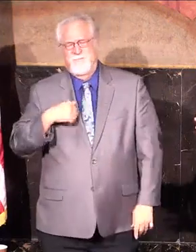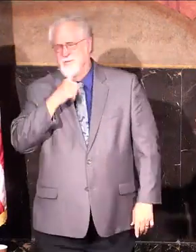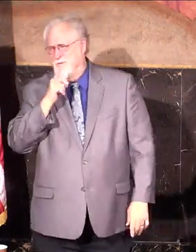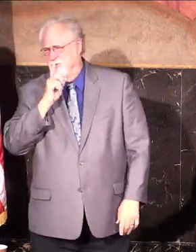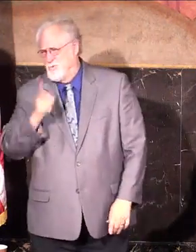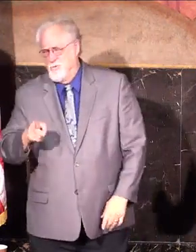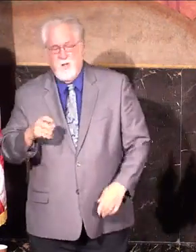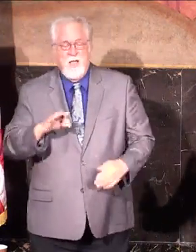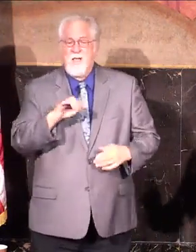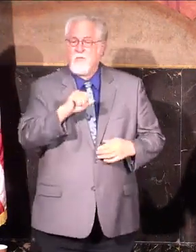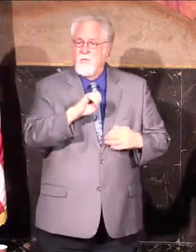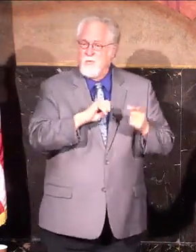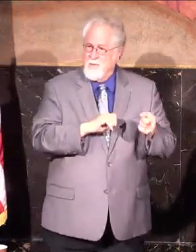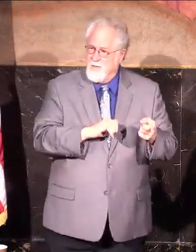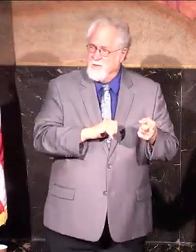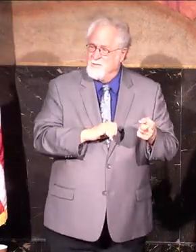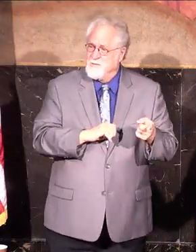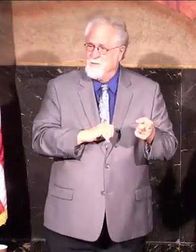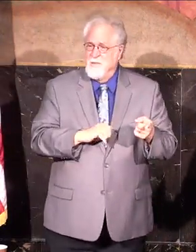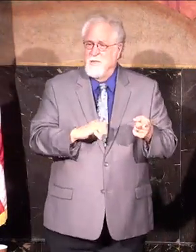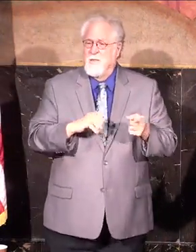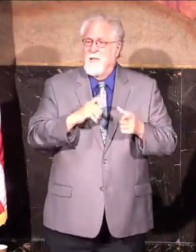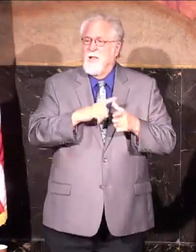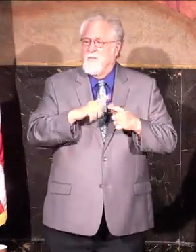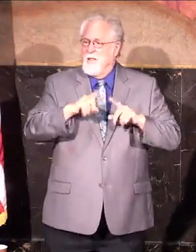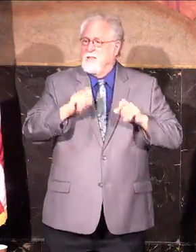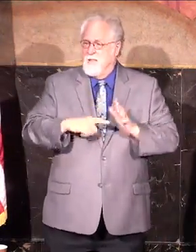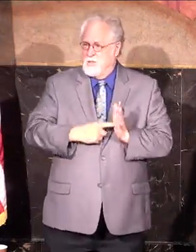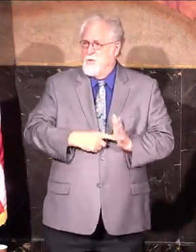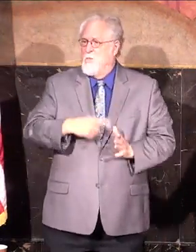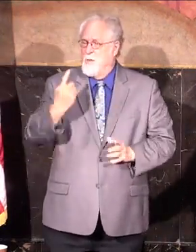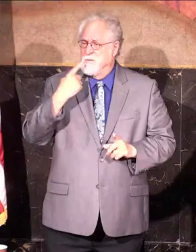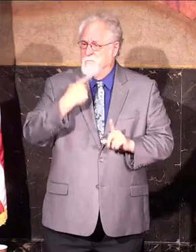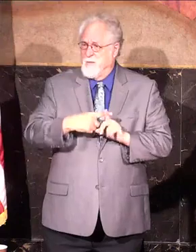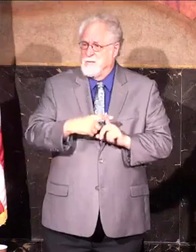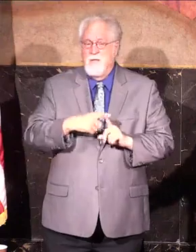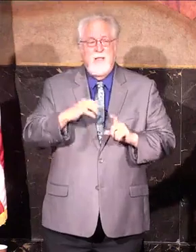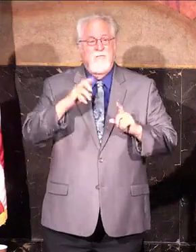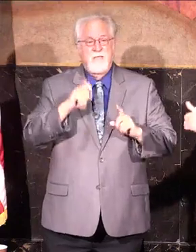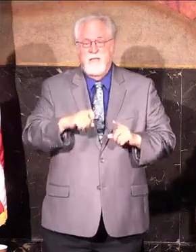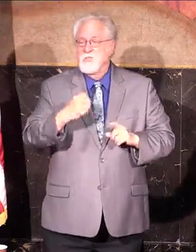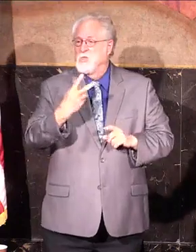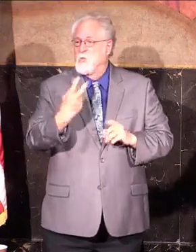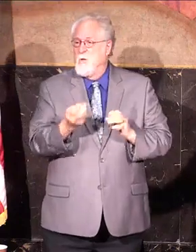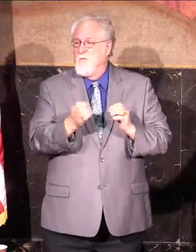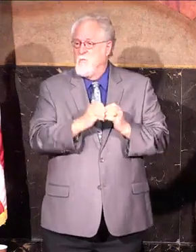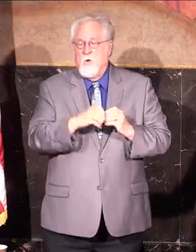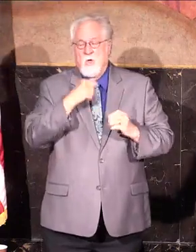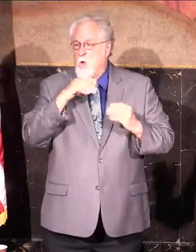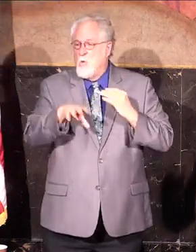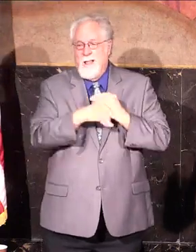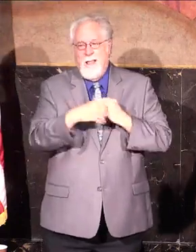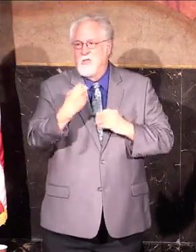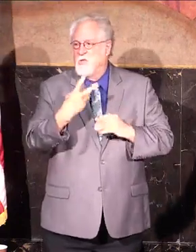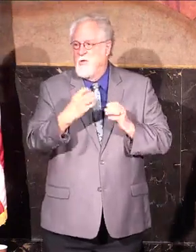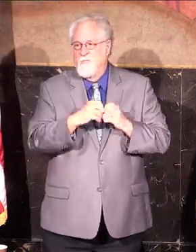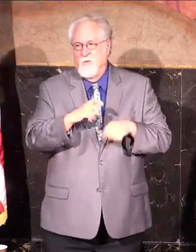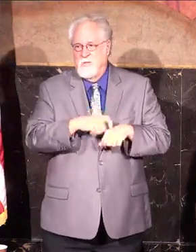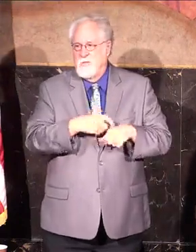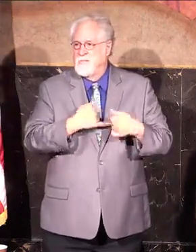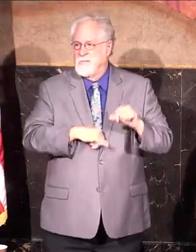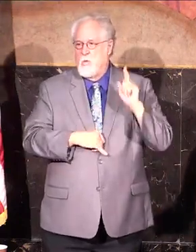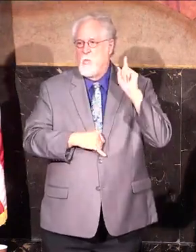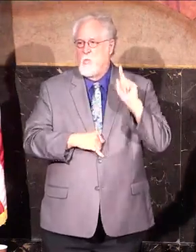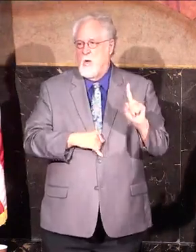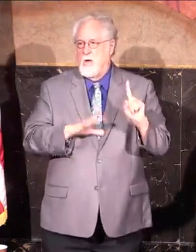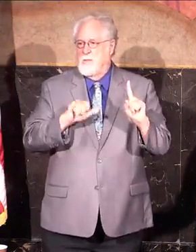you're a case on our board, it means that you have been tested at least once as a positive. If you're tested 12 more times, we don't add you 12 more times, you're just still that one